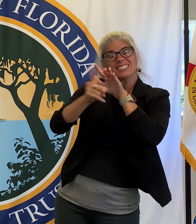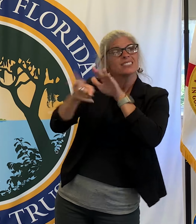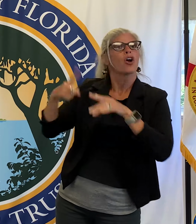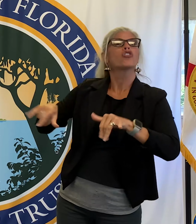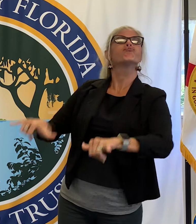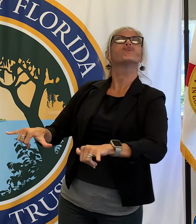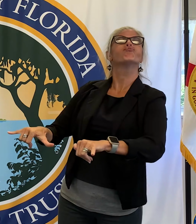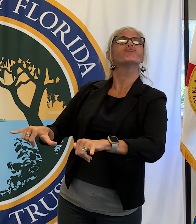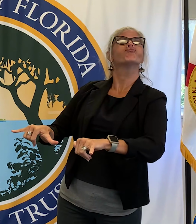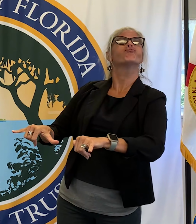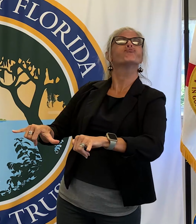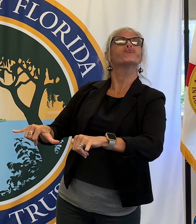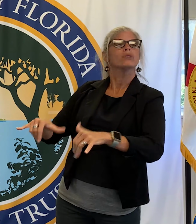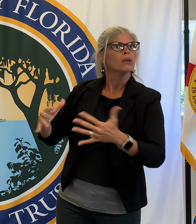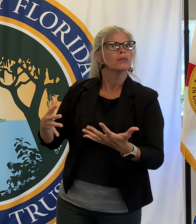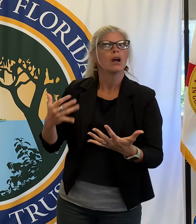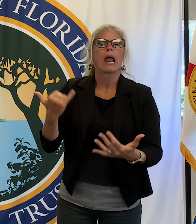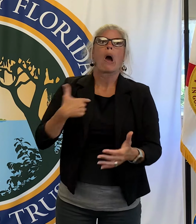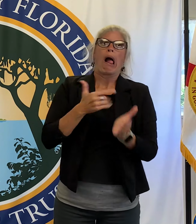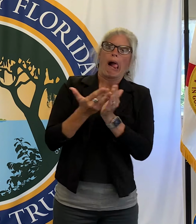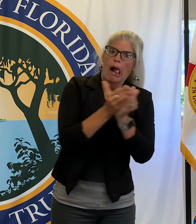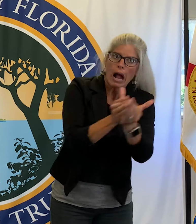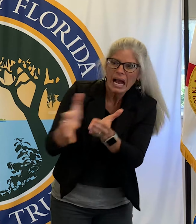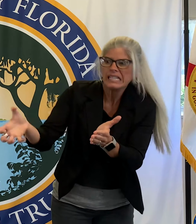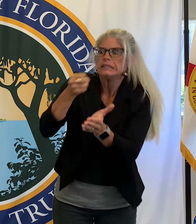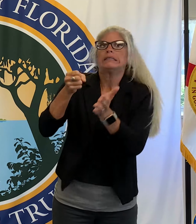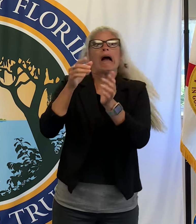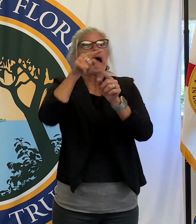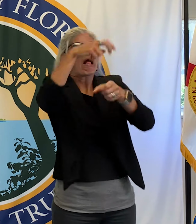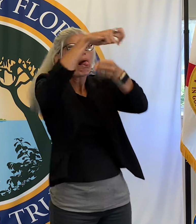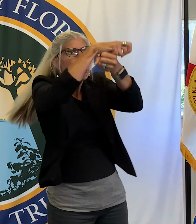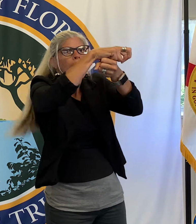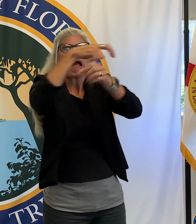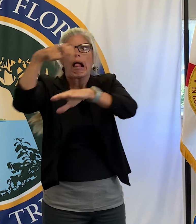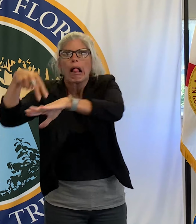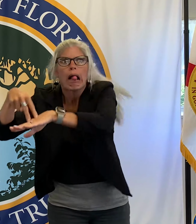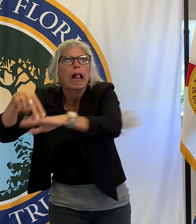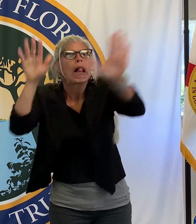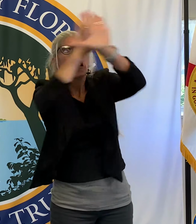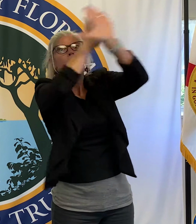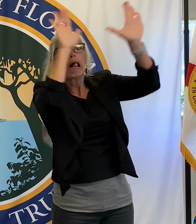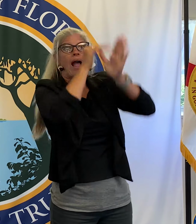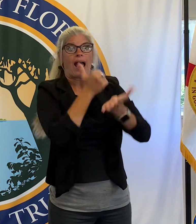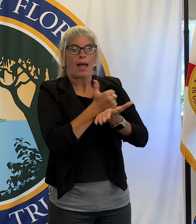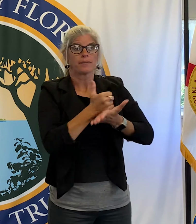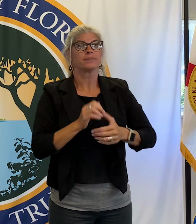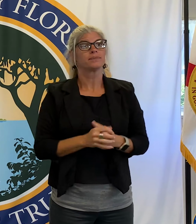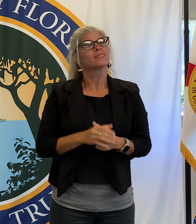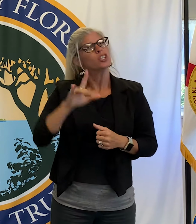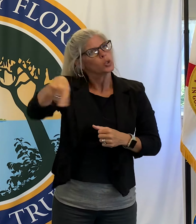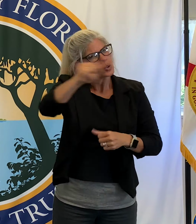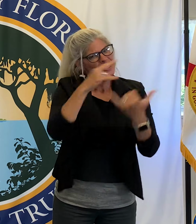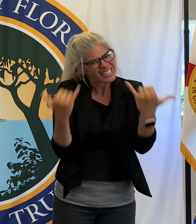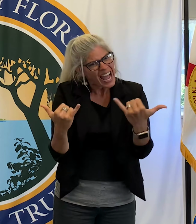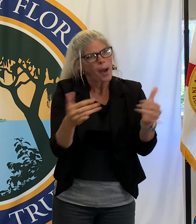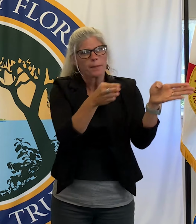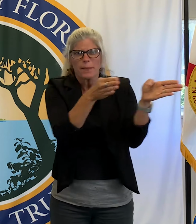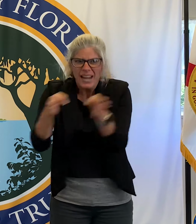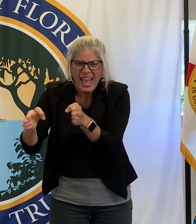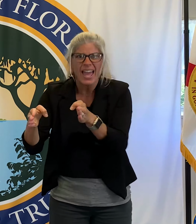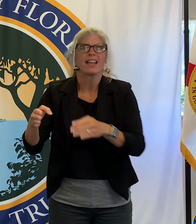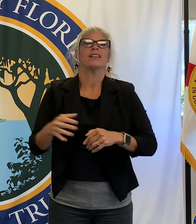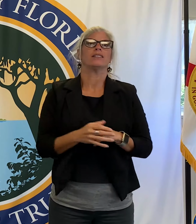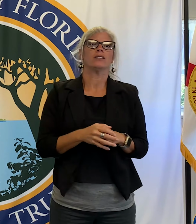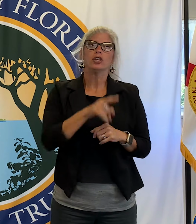zone. Go to alert.claycountygov.com and build your family disaster plan and know your zone.